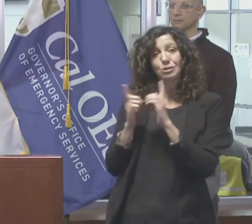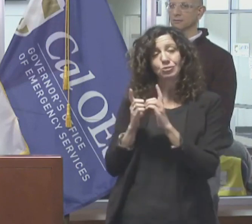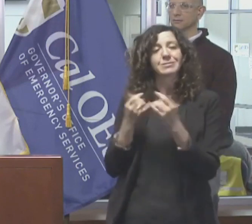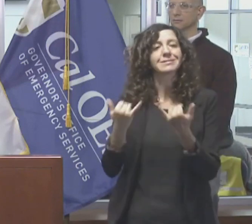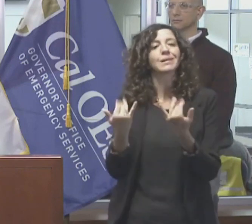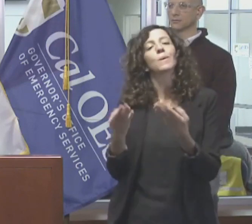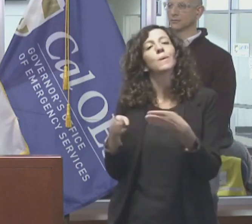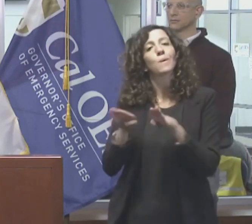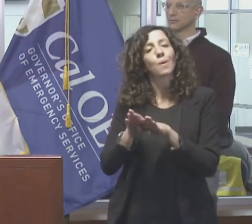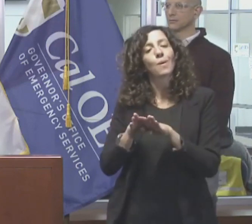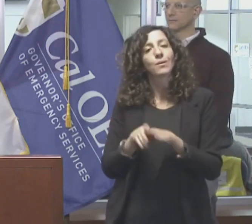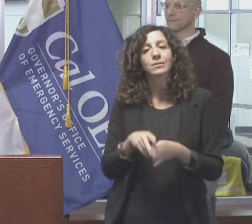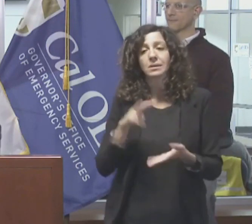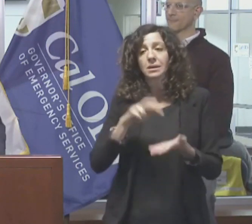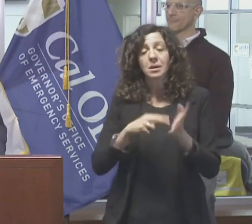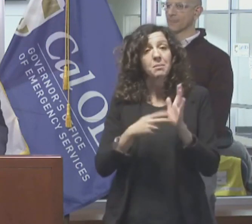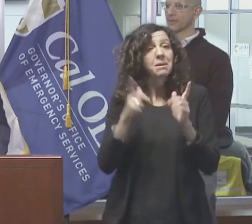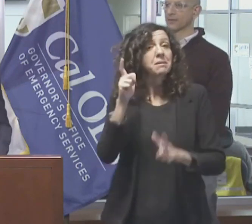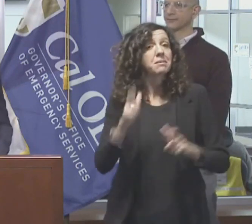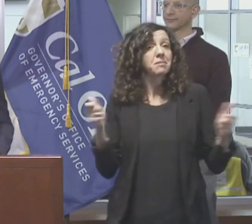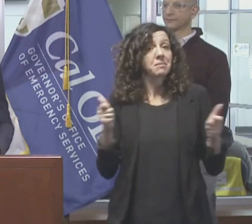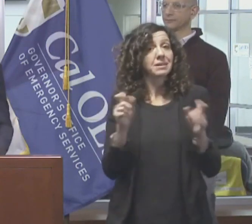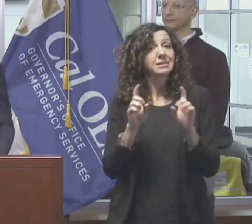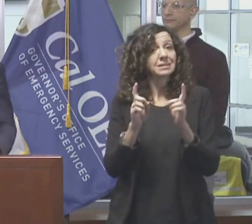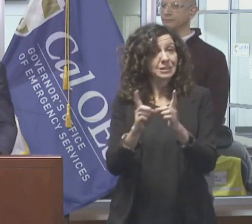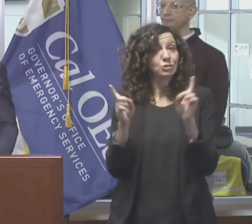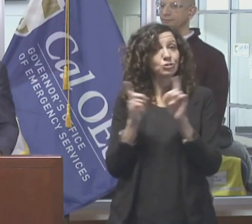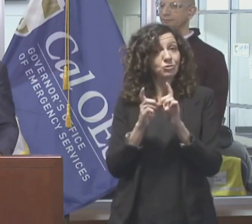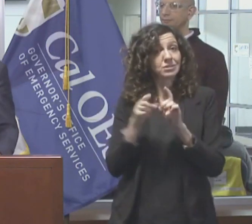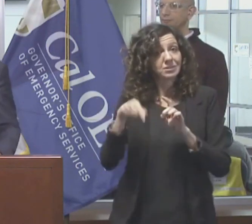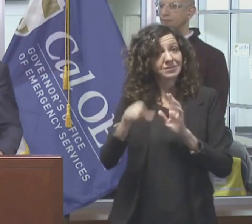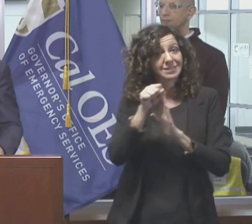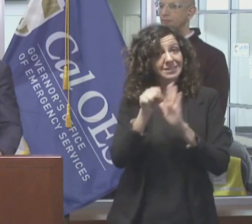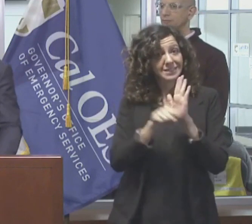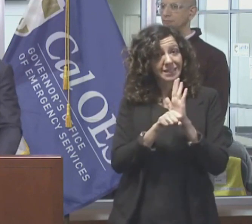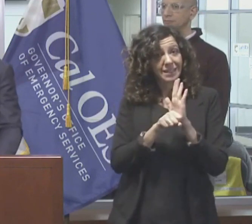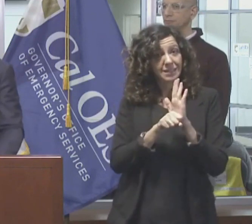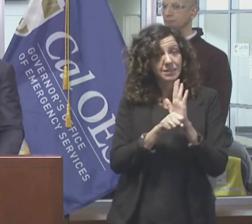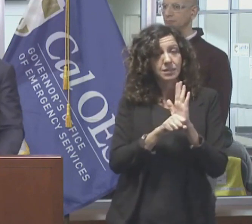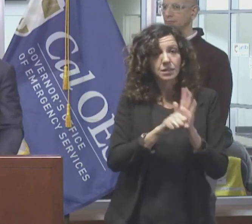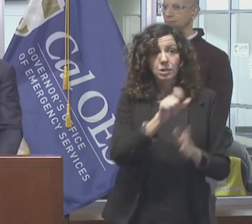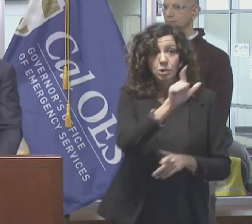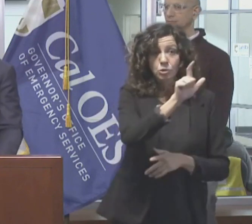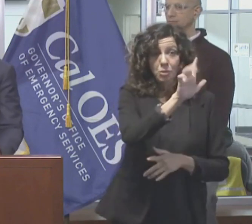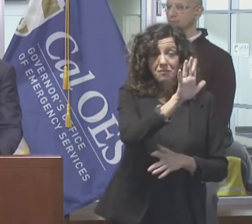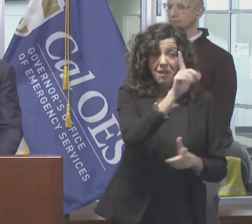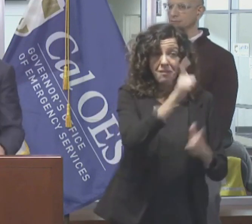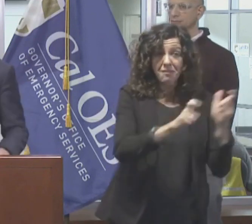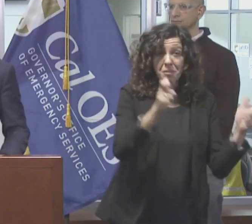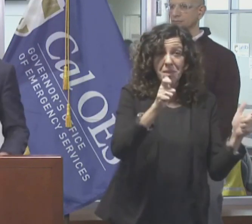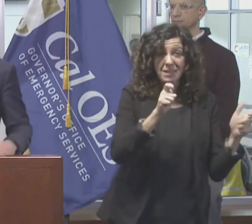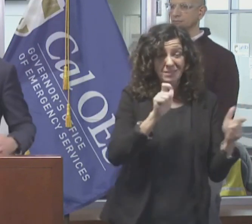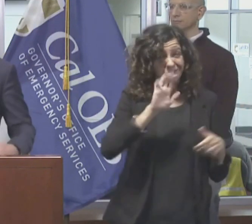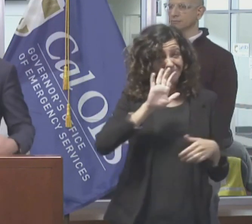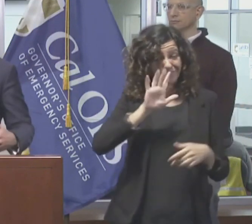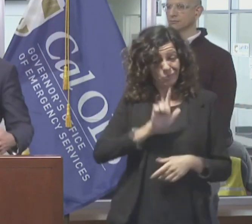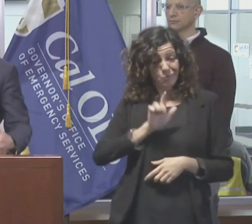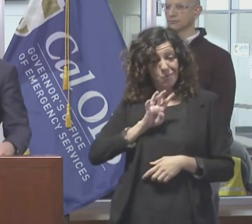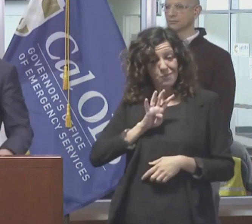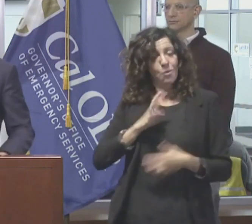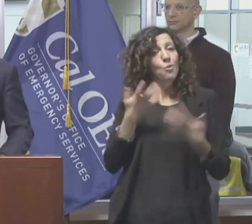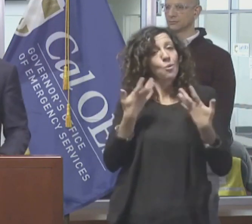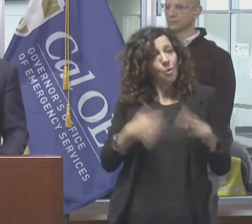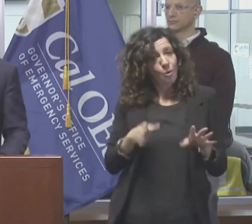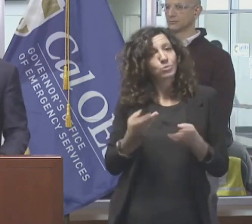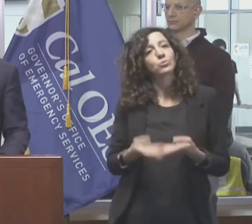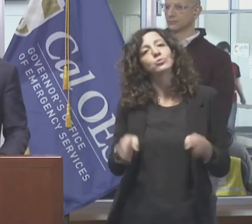down, meaning the largest districts in the state, 24 out of 25 of the largest districts in the state of California have